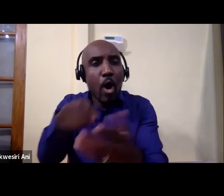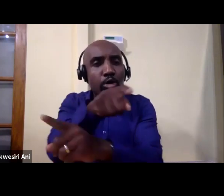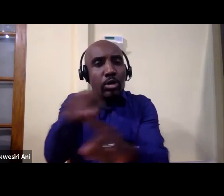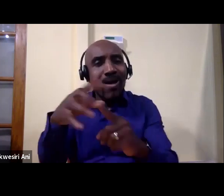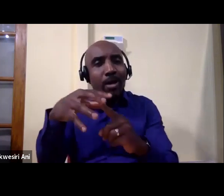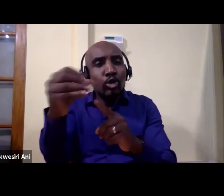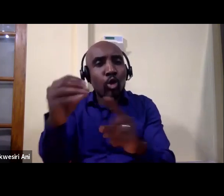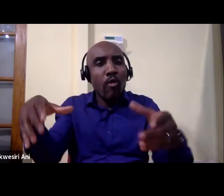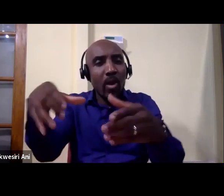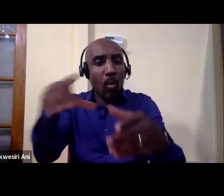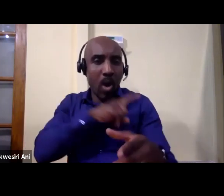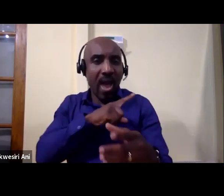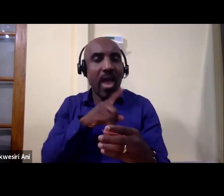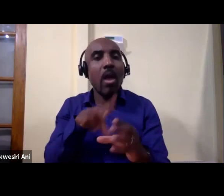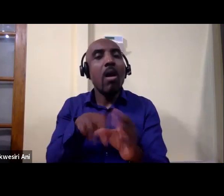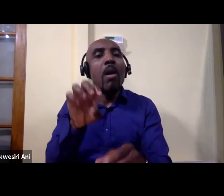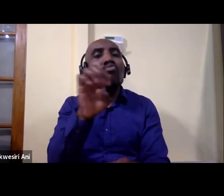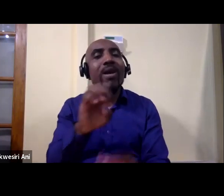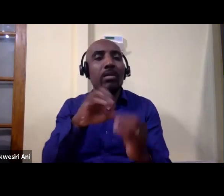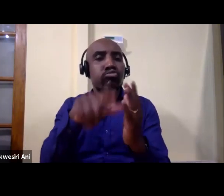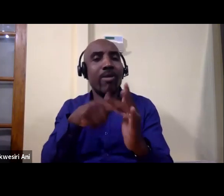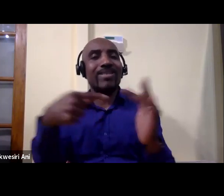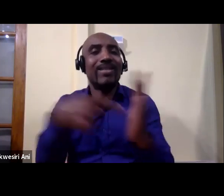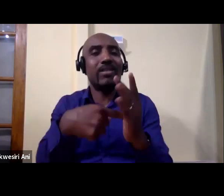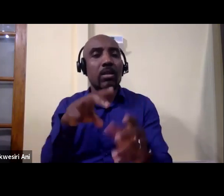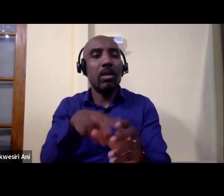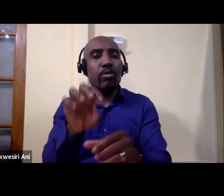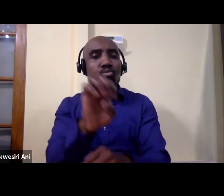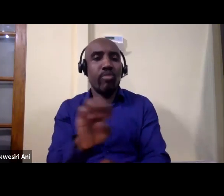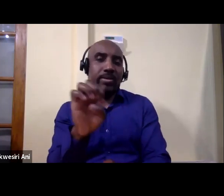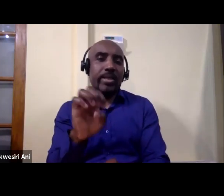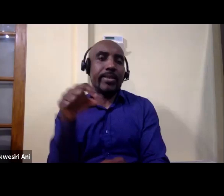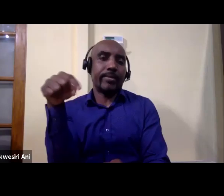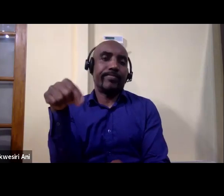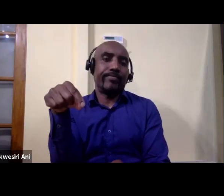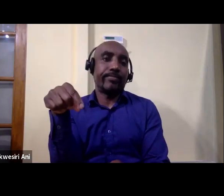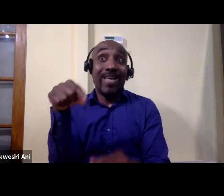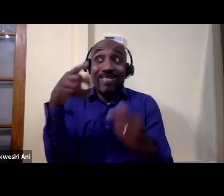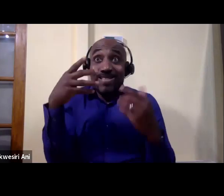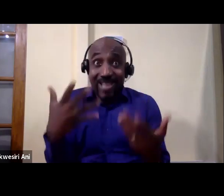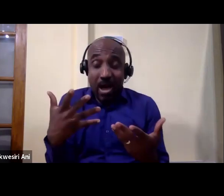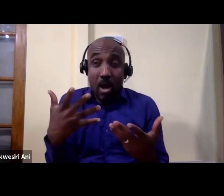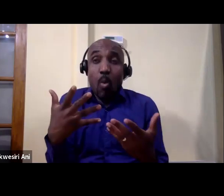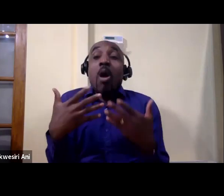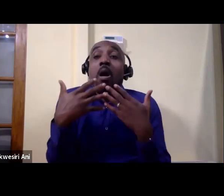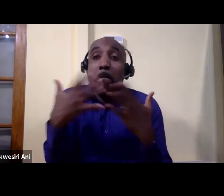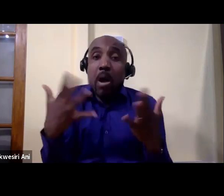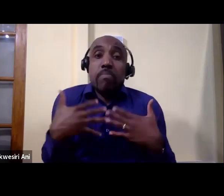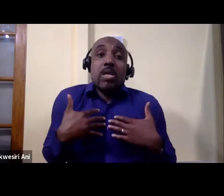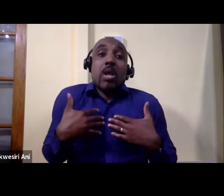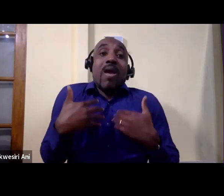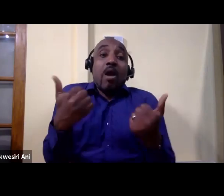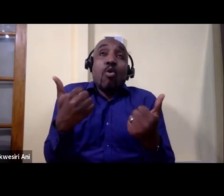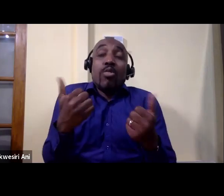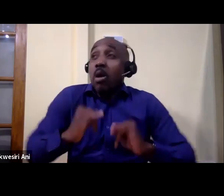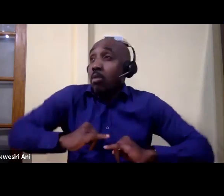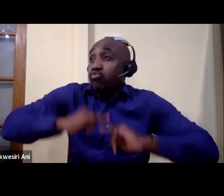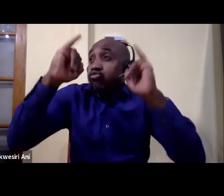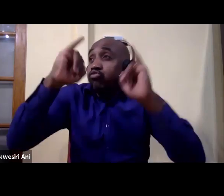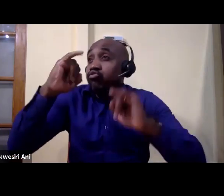with the Brexit issue, and they found themselves facing the greatest public health challenge since the Second World